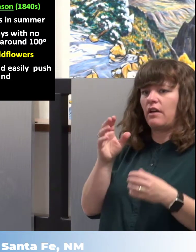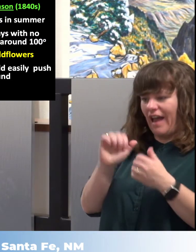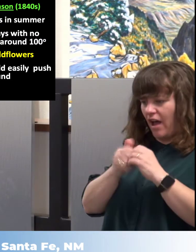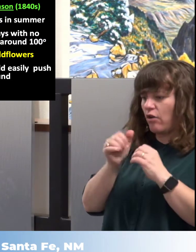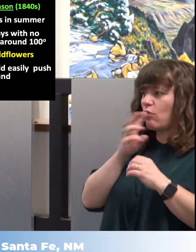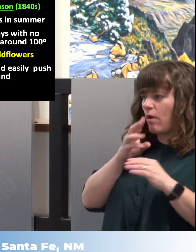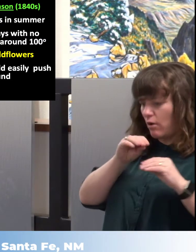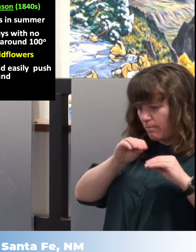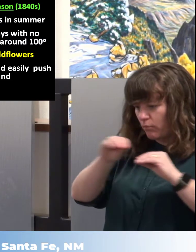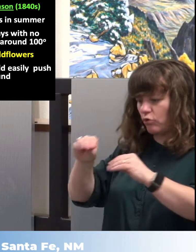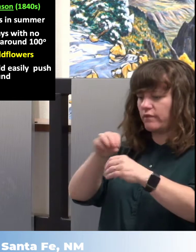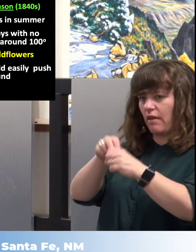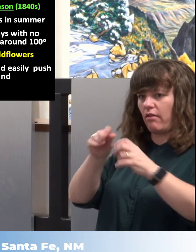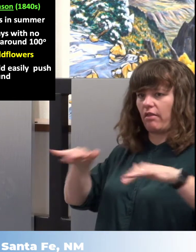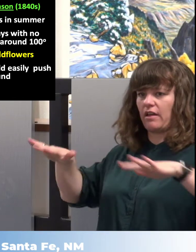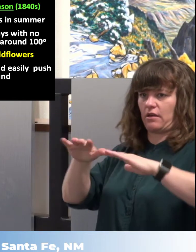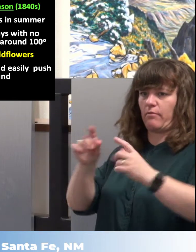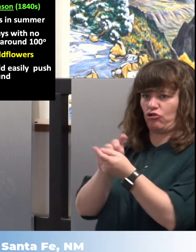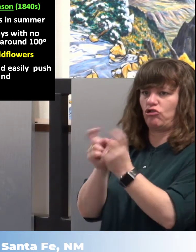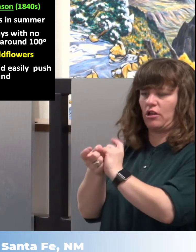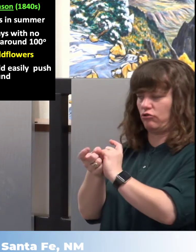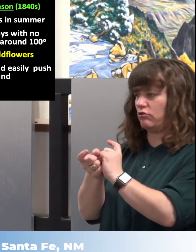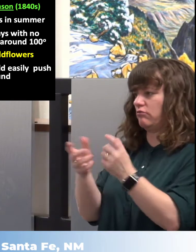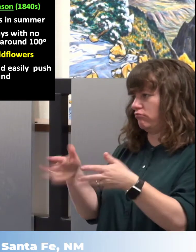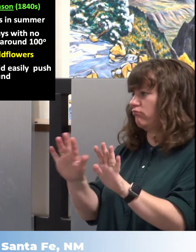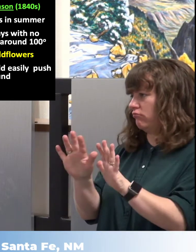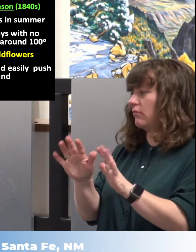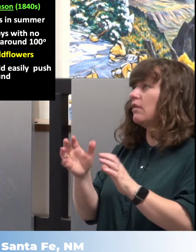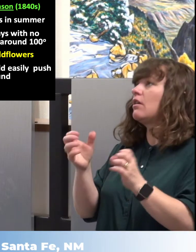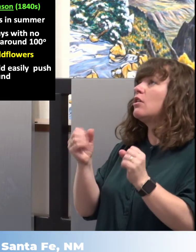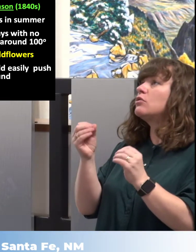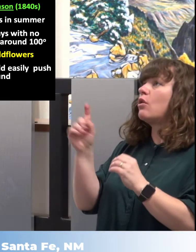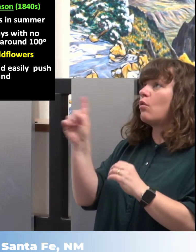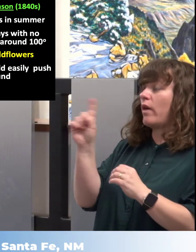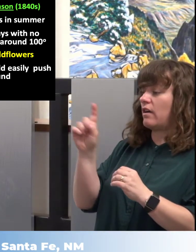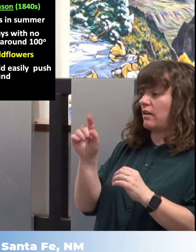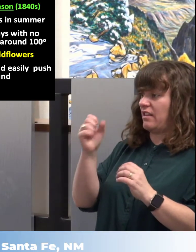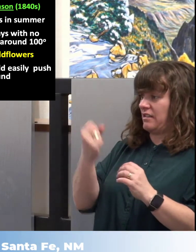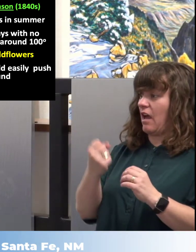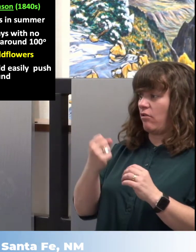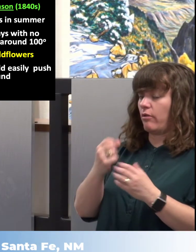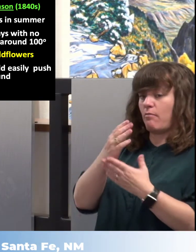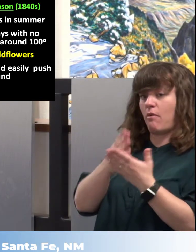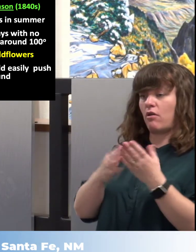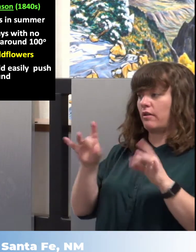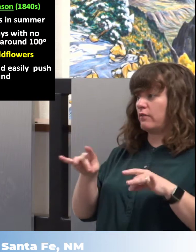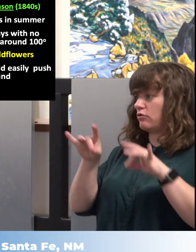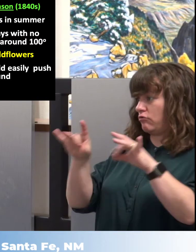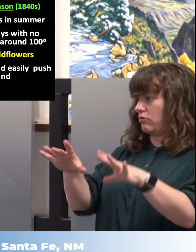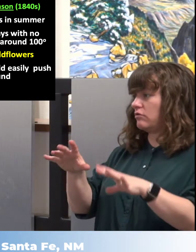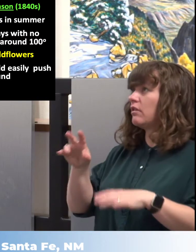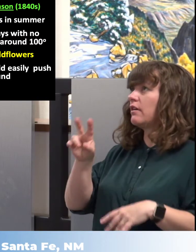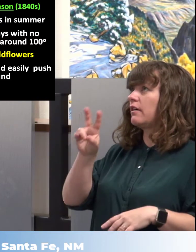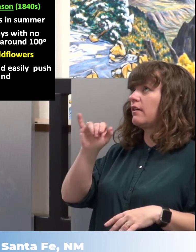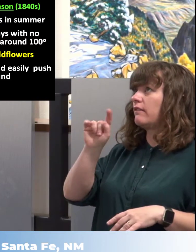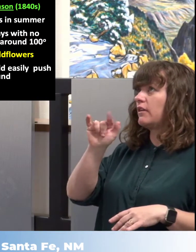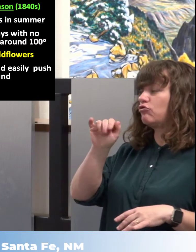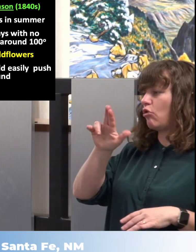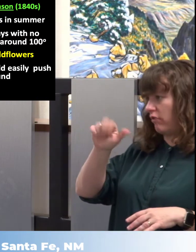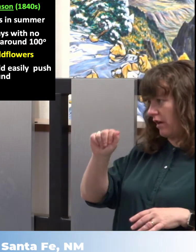changed. The other thing is, where he was in the southern half of Australia, in Victoria, if any of those familiar with Australia,